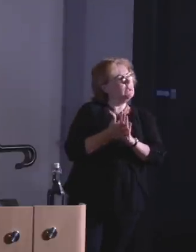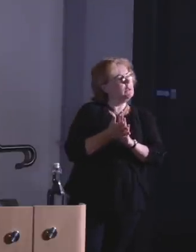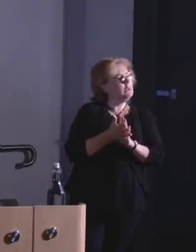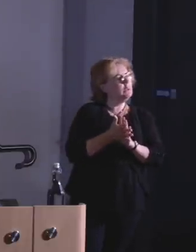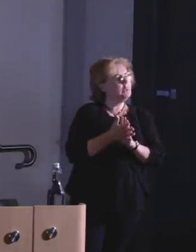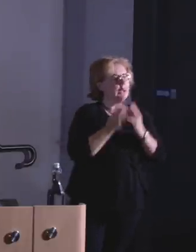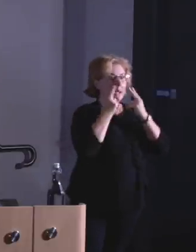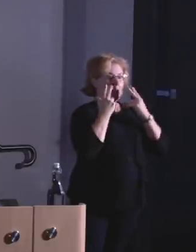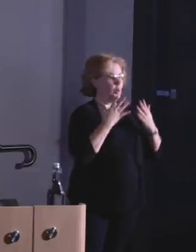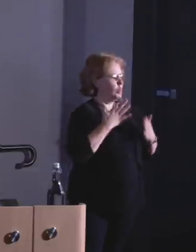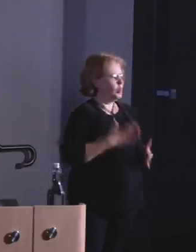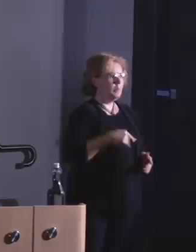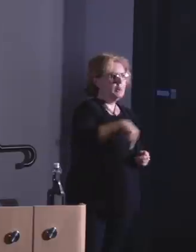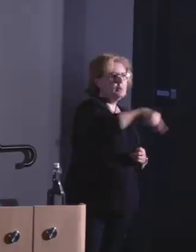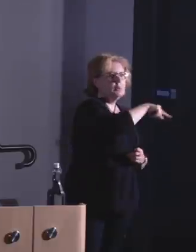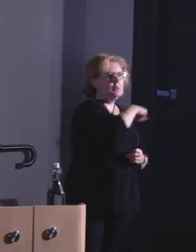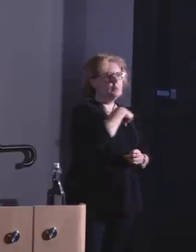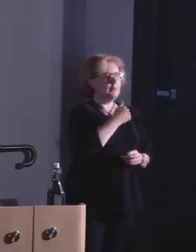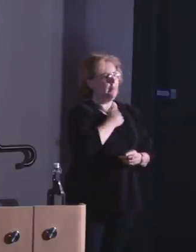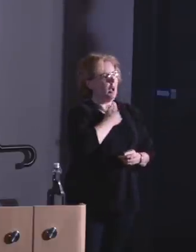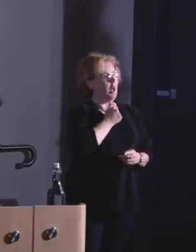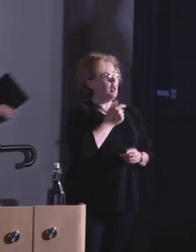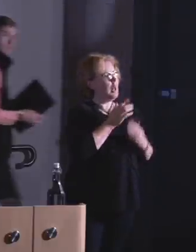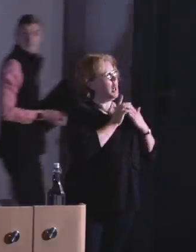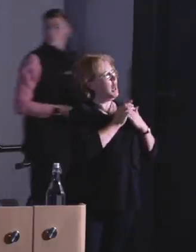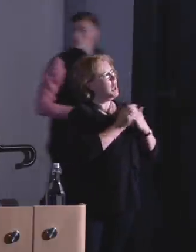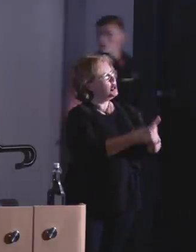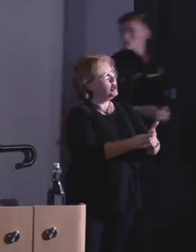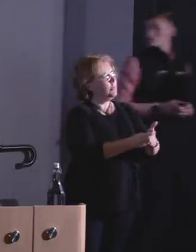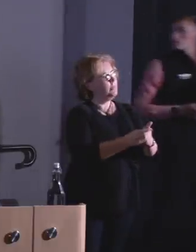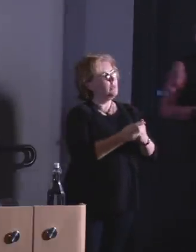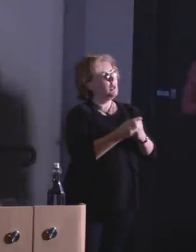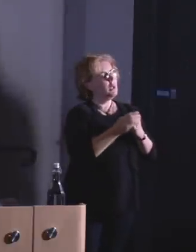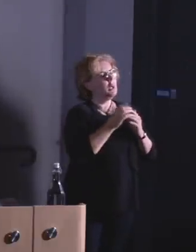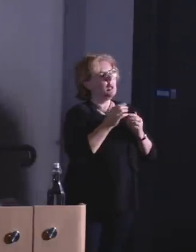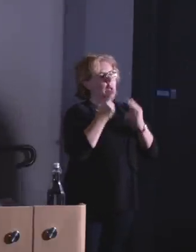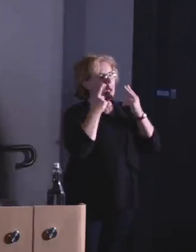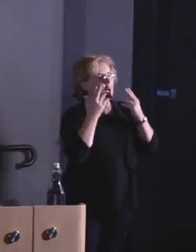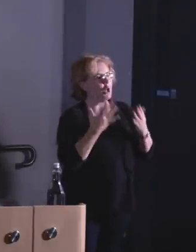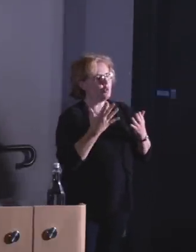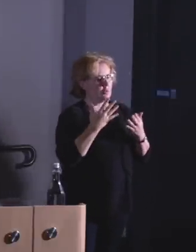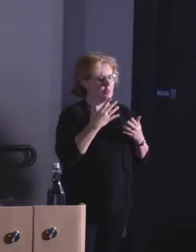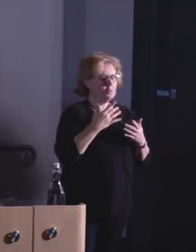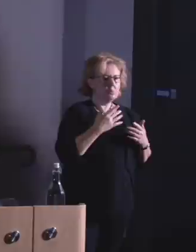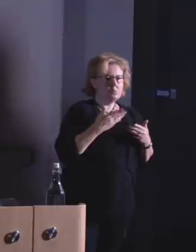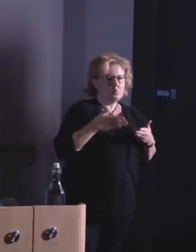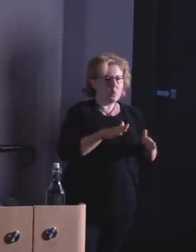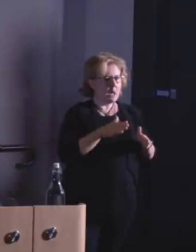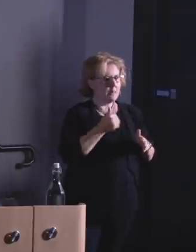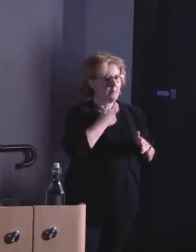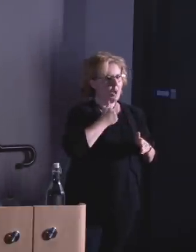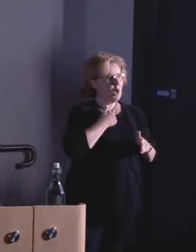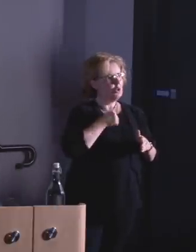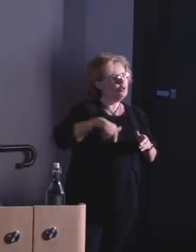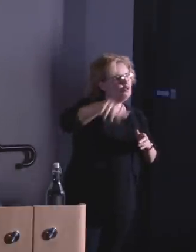The natural inclination of my leadership, the natural inclination of my region,